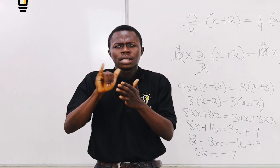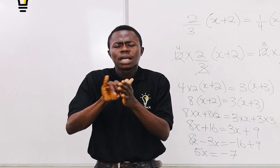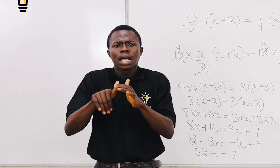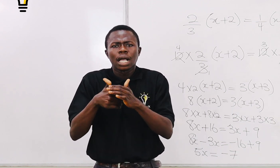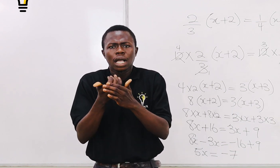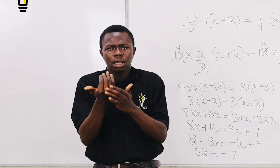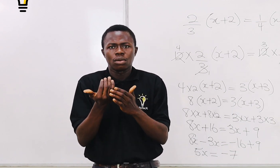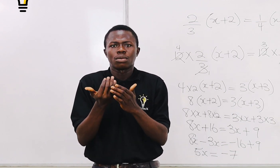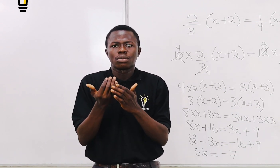x to get our answer.